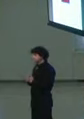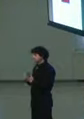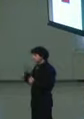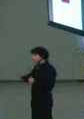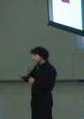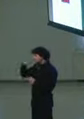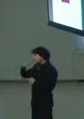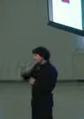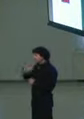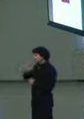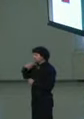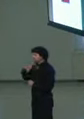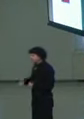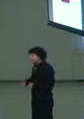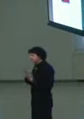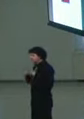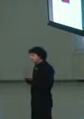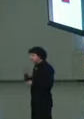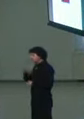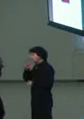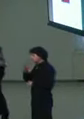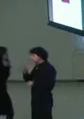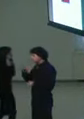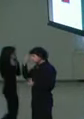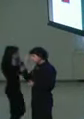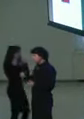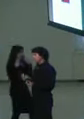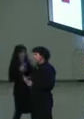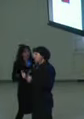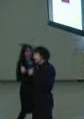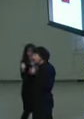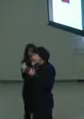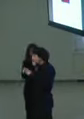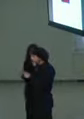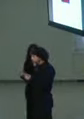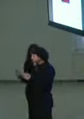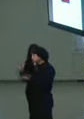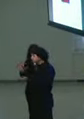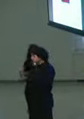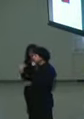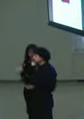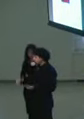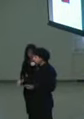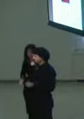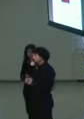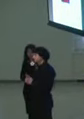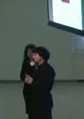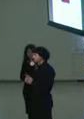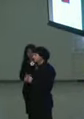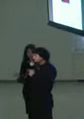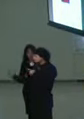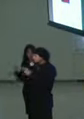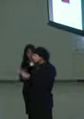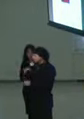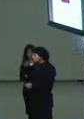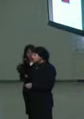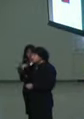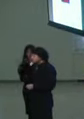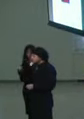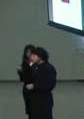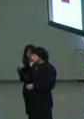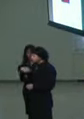on here. And so the predominant conversation that came in was about, it's not this, it's